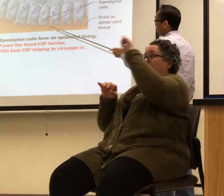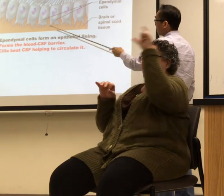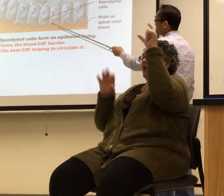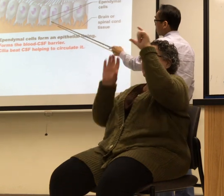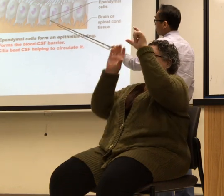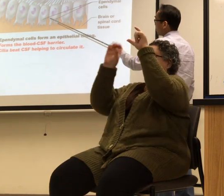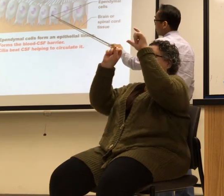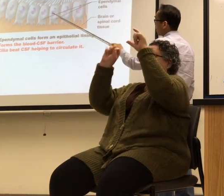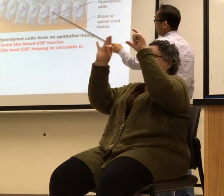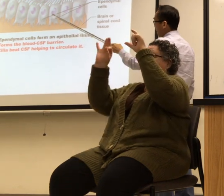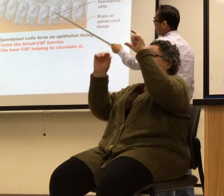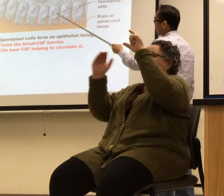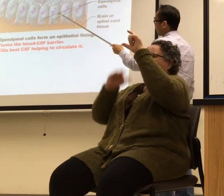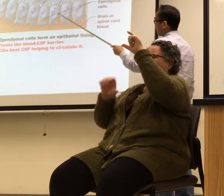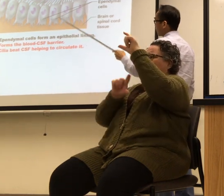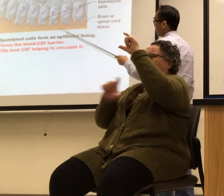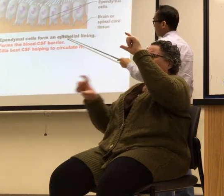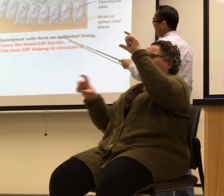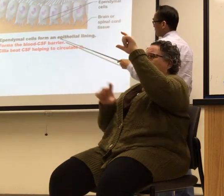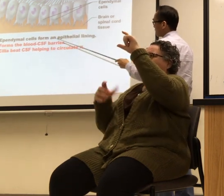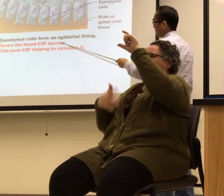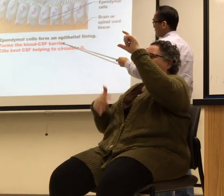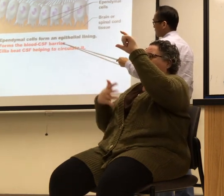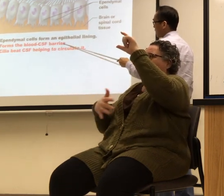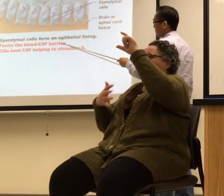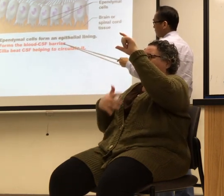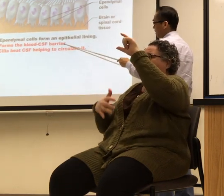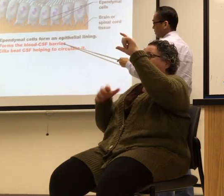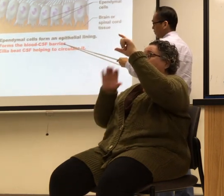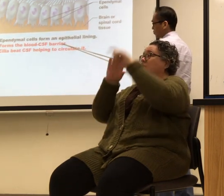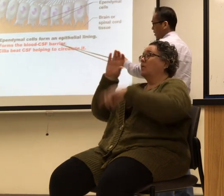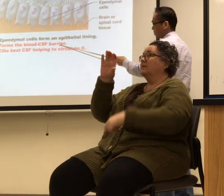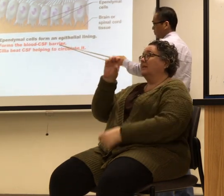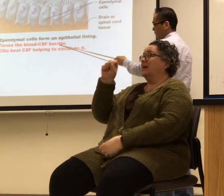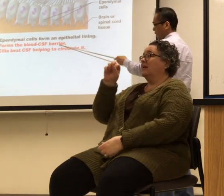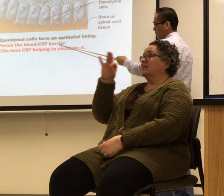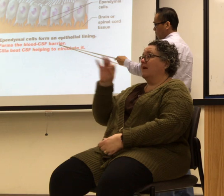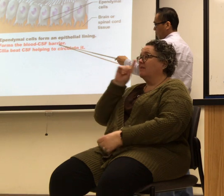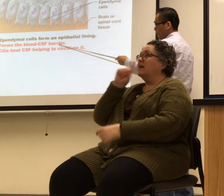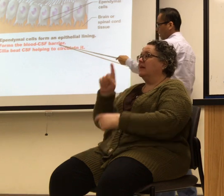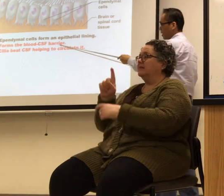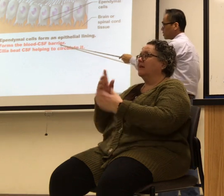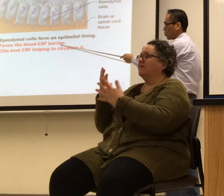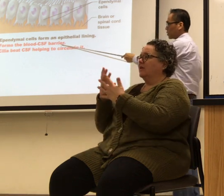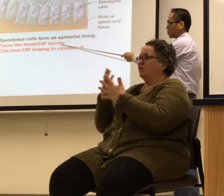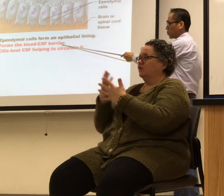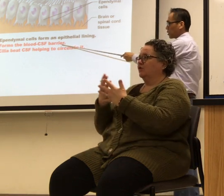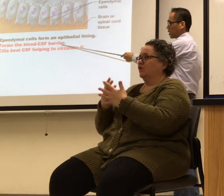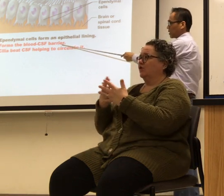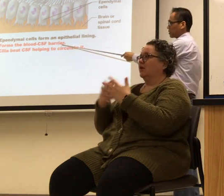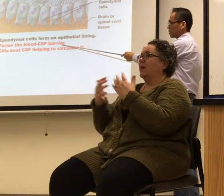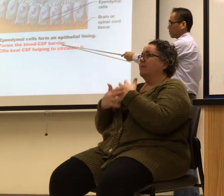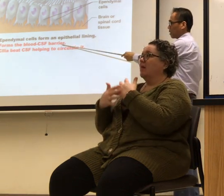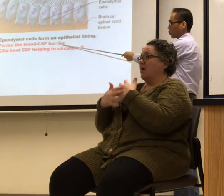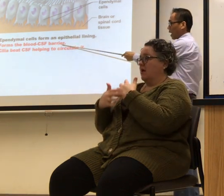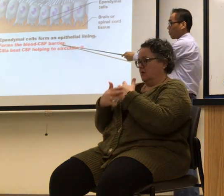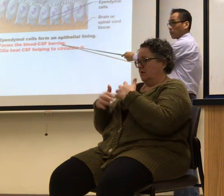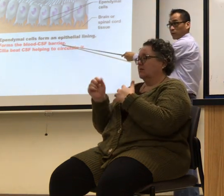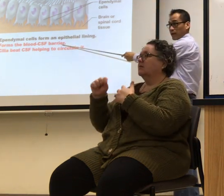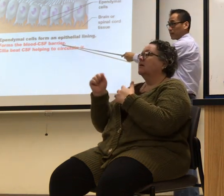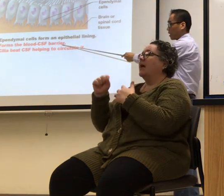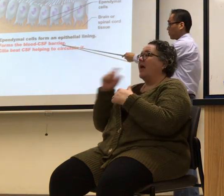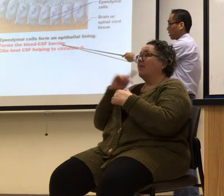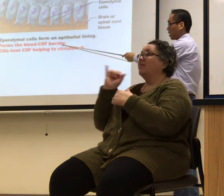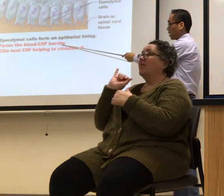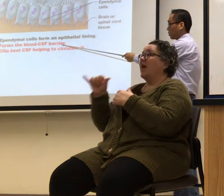blood. So basically, it's CSF is a filtration of blood, and it is what circulates around